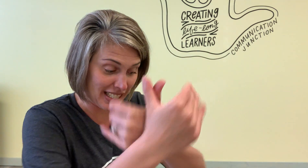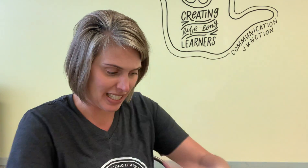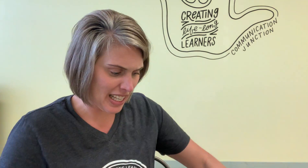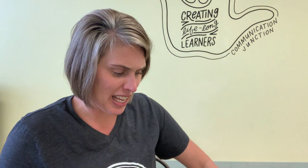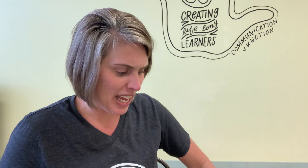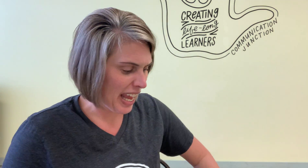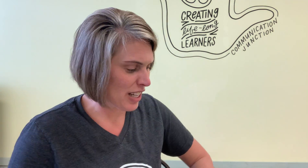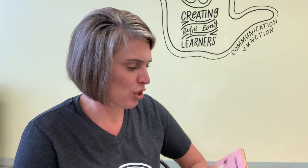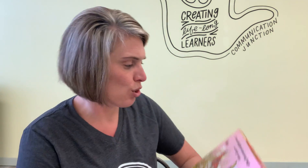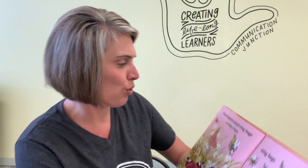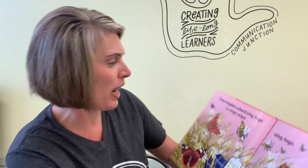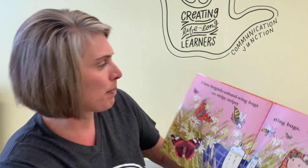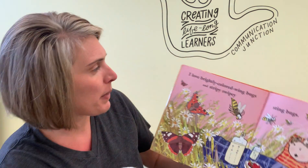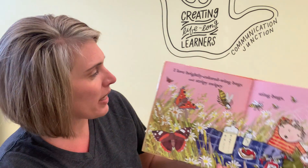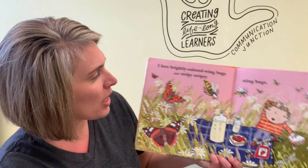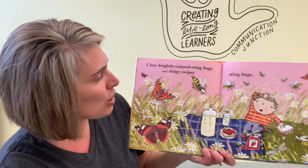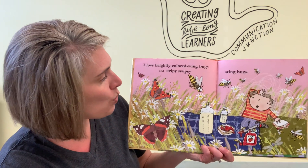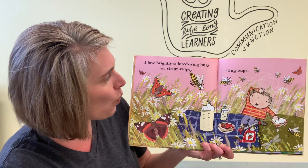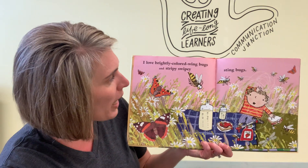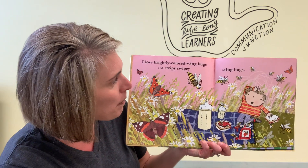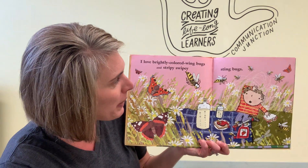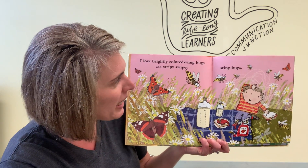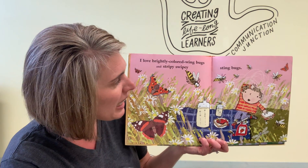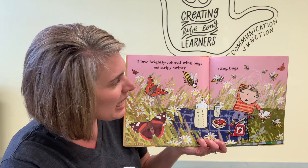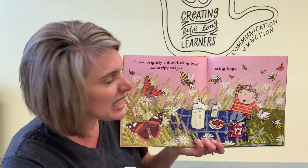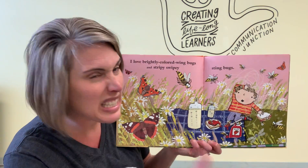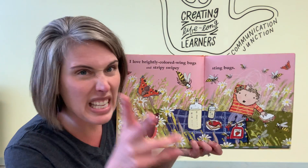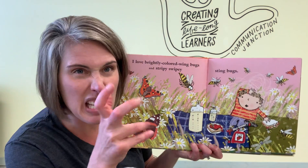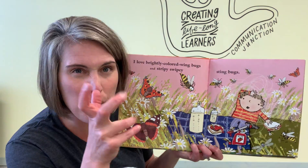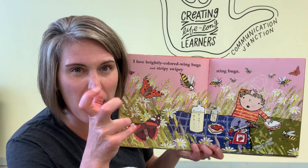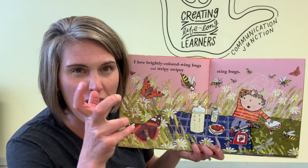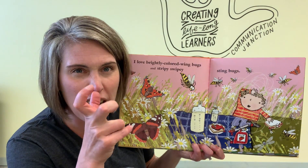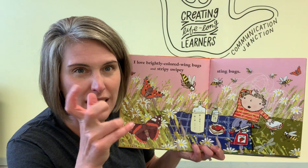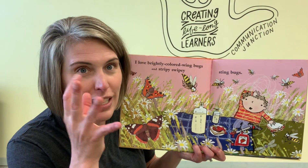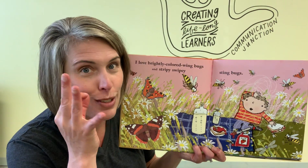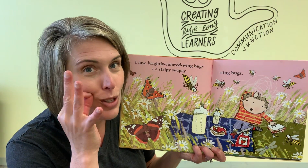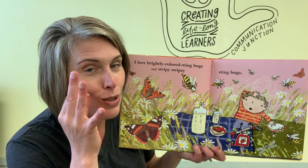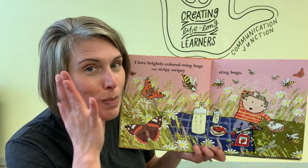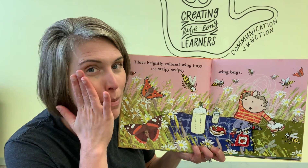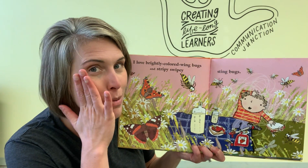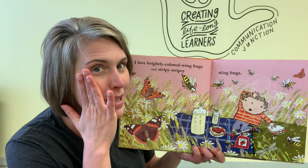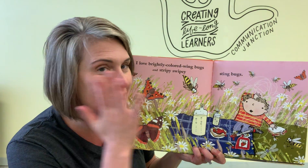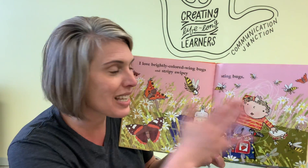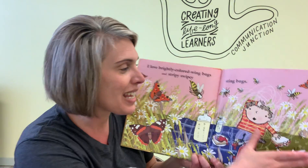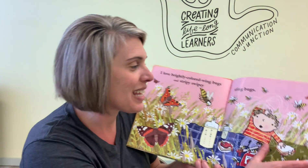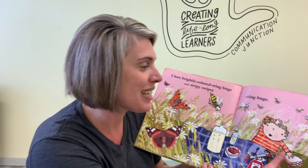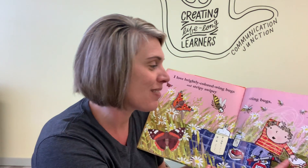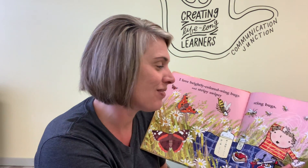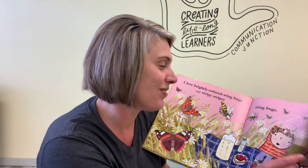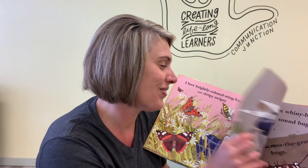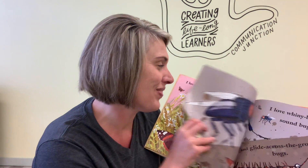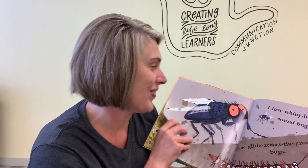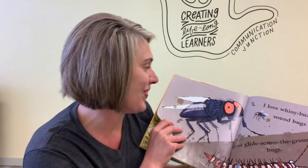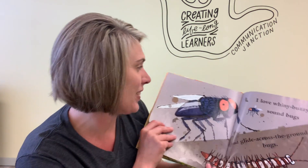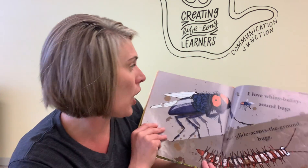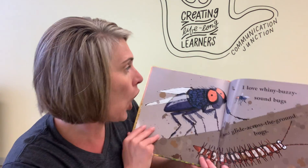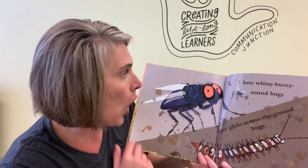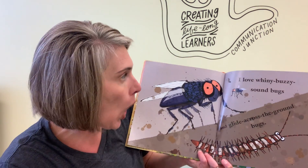butterflies. And stripy, swipey sting bugs. There's those bumblebees again.